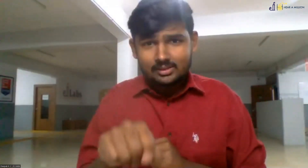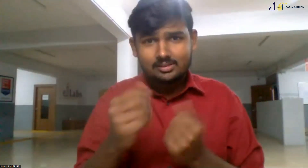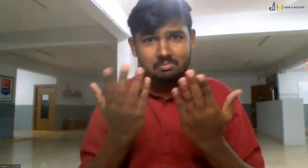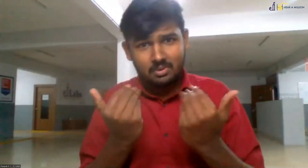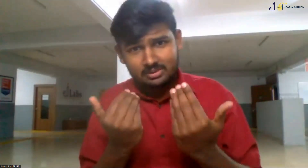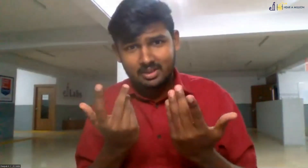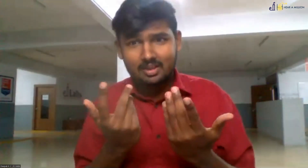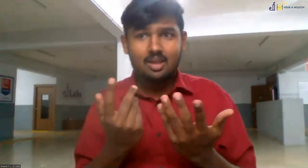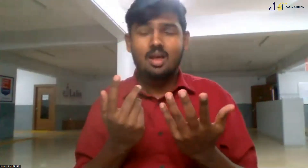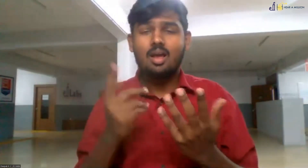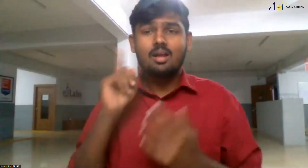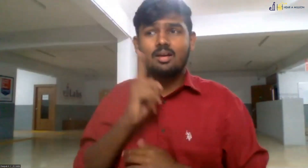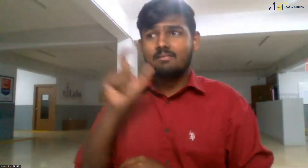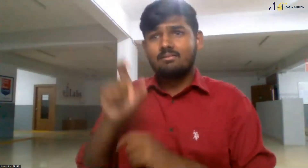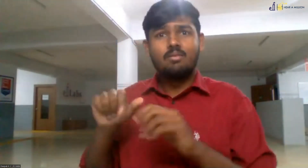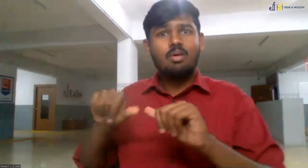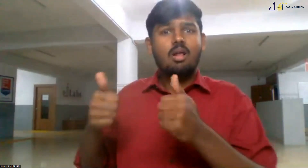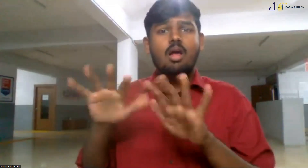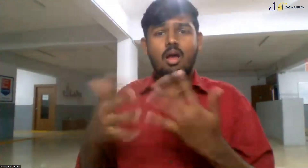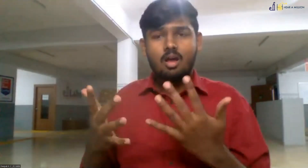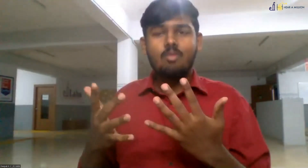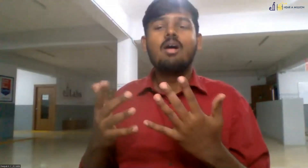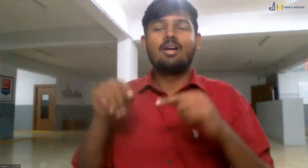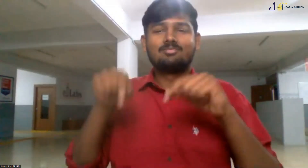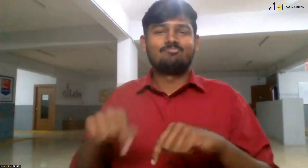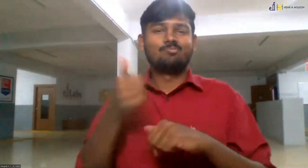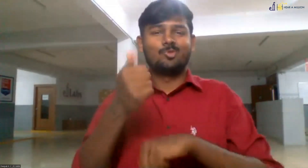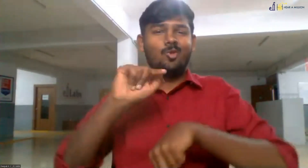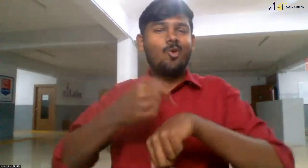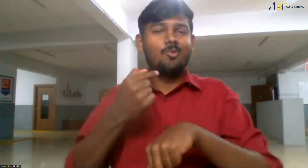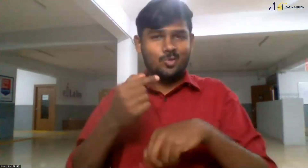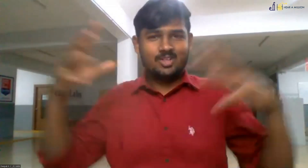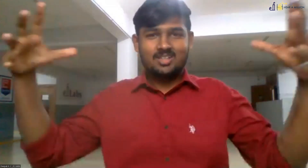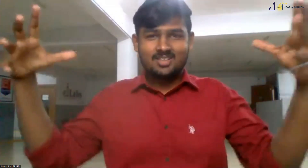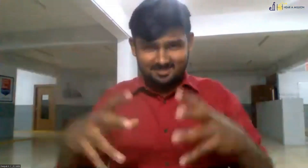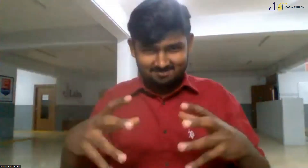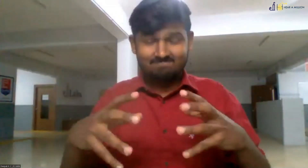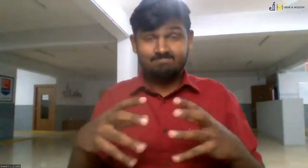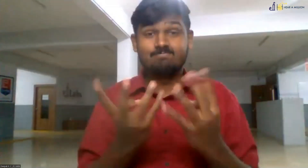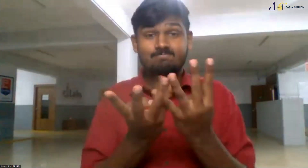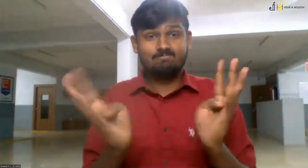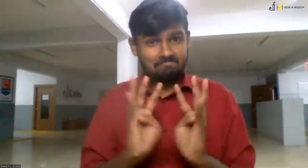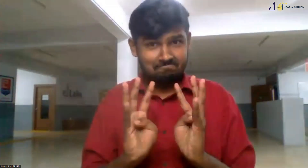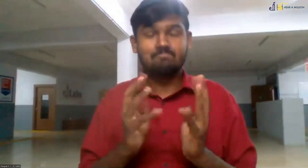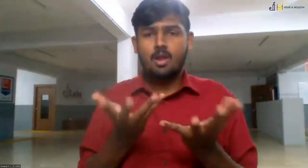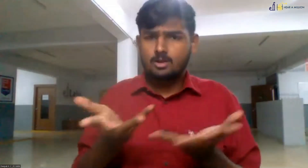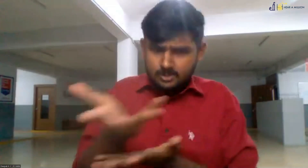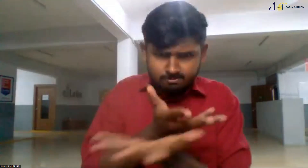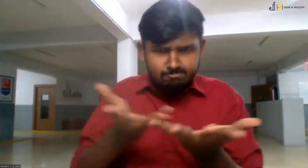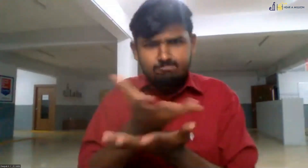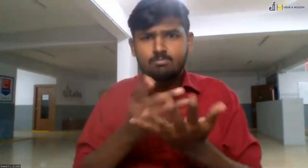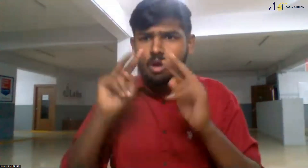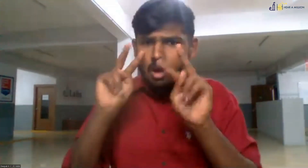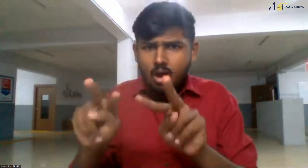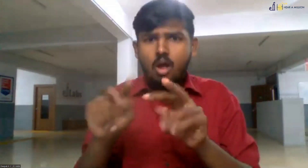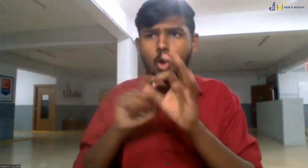how you would be traveling to the other people, whether it would be accessible or not, how a deaf person can travel to the another place. So